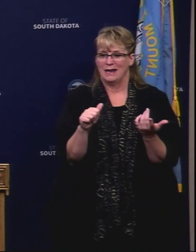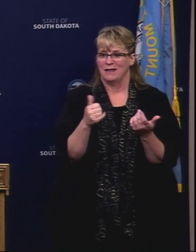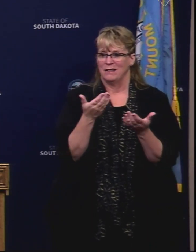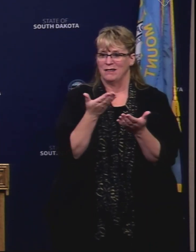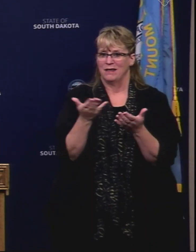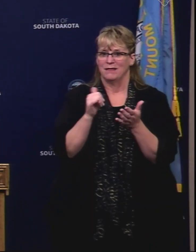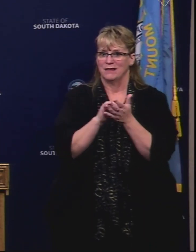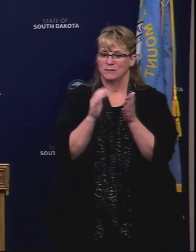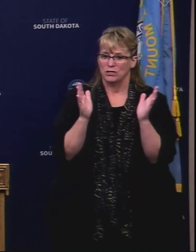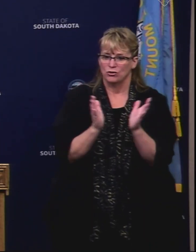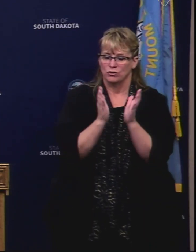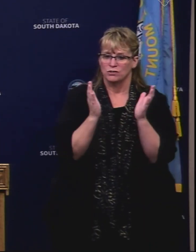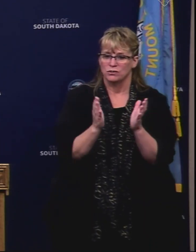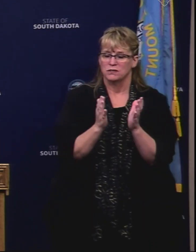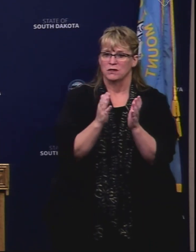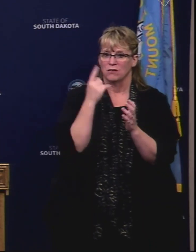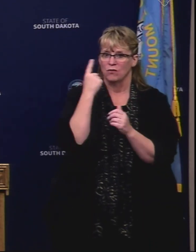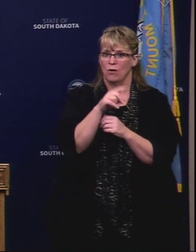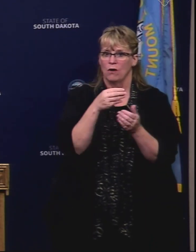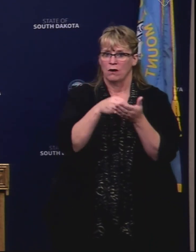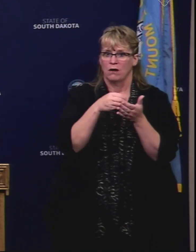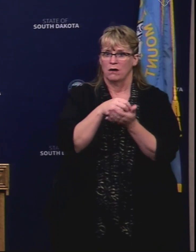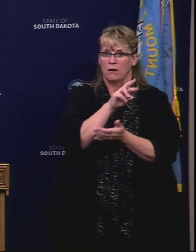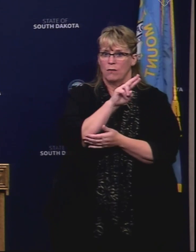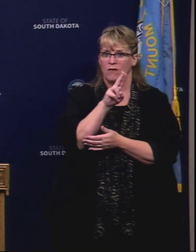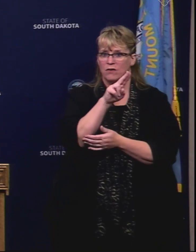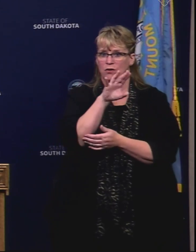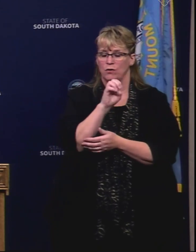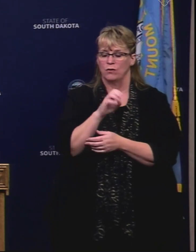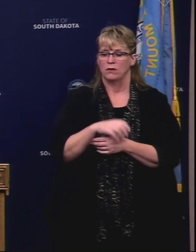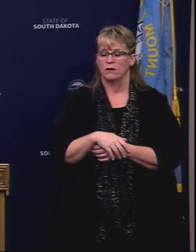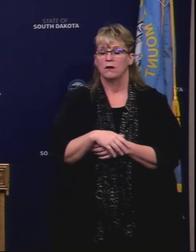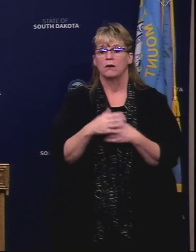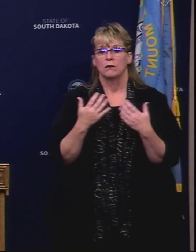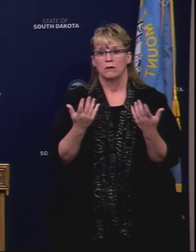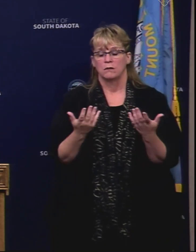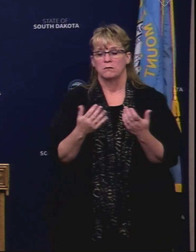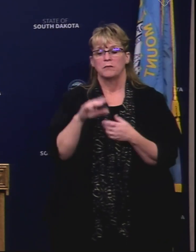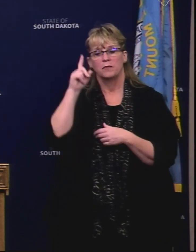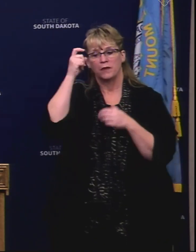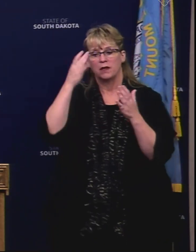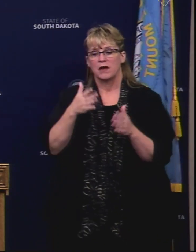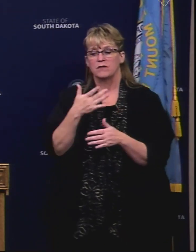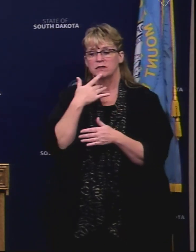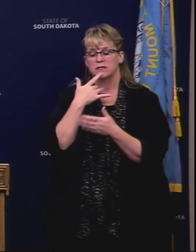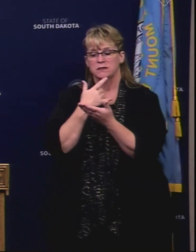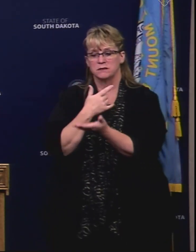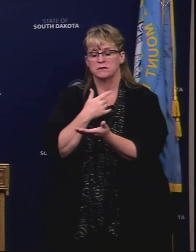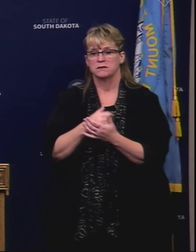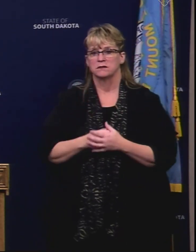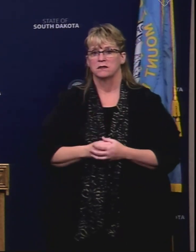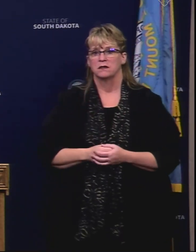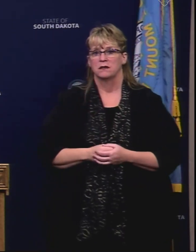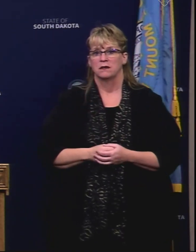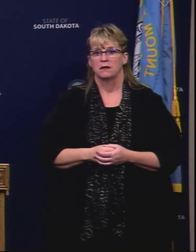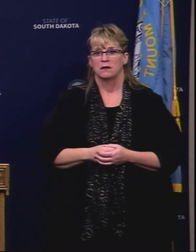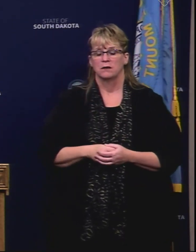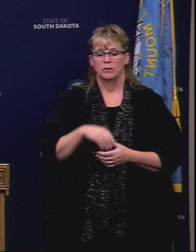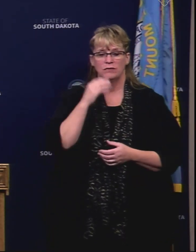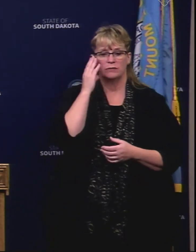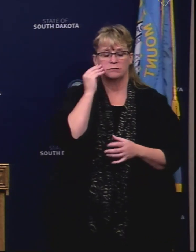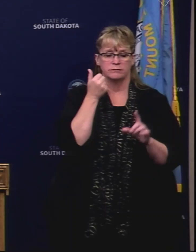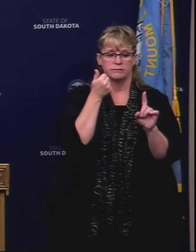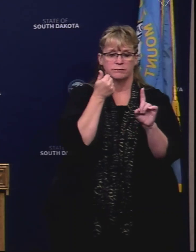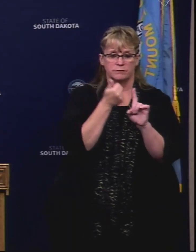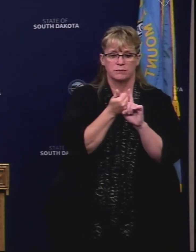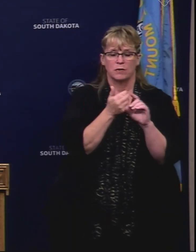anything that's been encouraging in terms of revenue? Well, as far as revenue goes, we have seen an impact to our